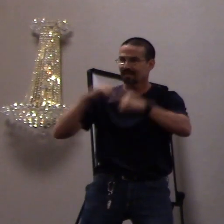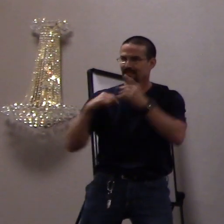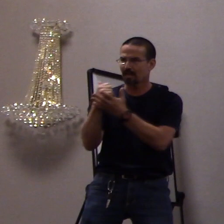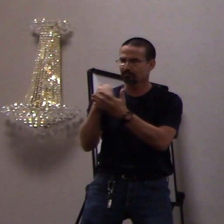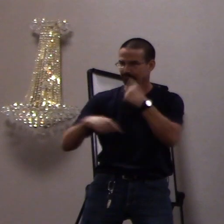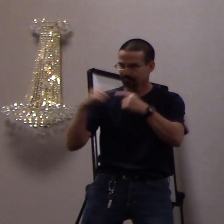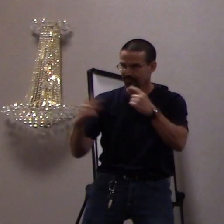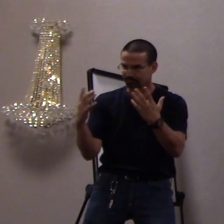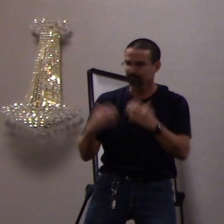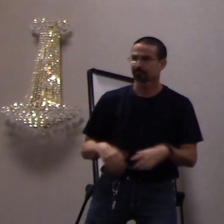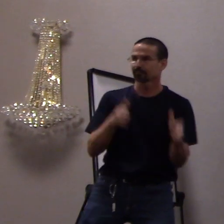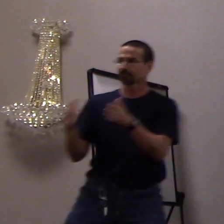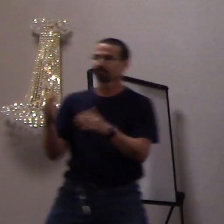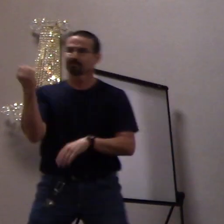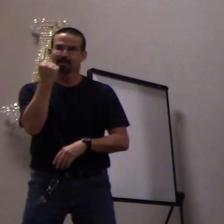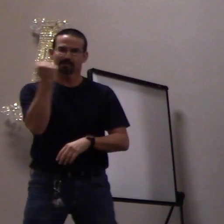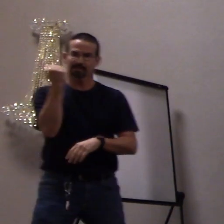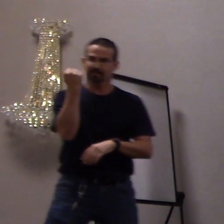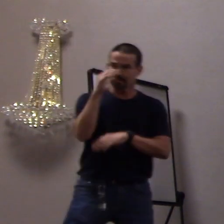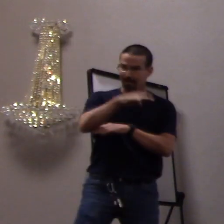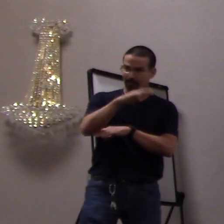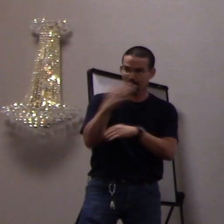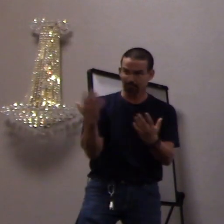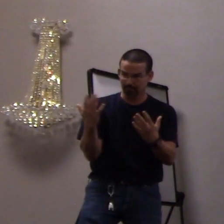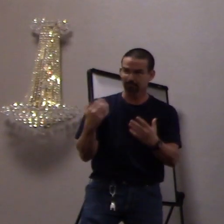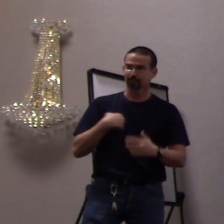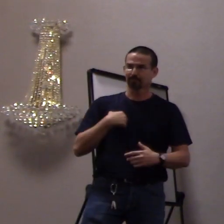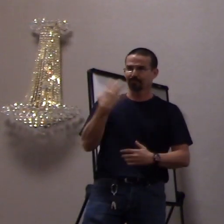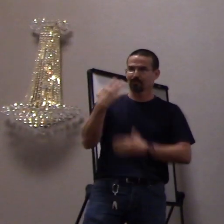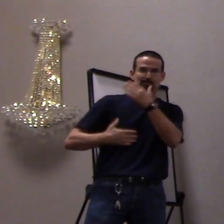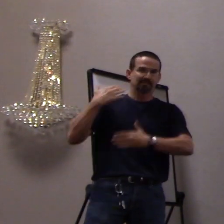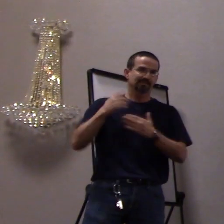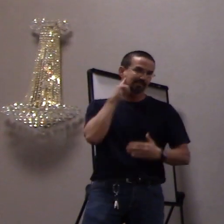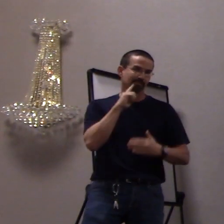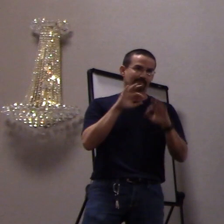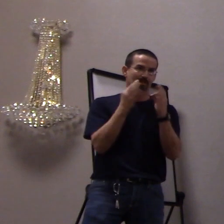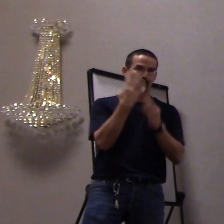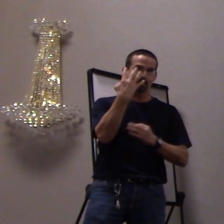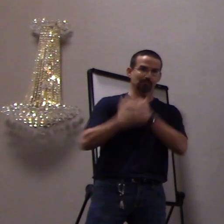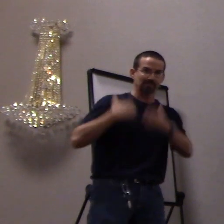you know, all of those things, and we're going to talk about those signs for that. Saturday afternoon,